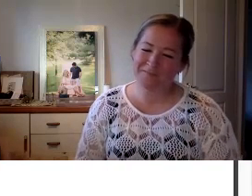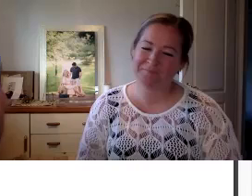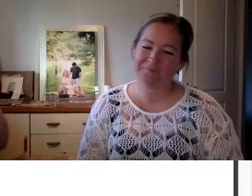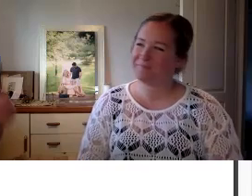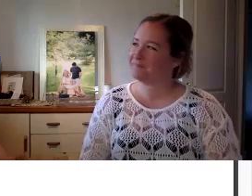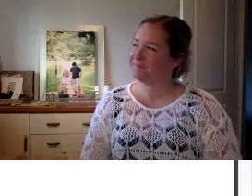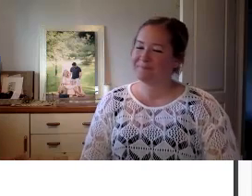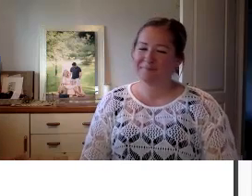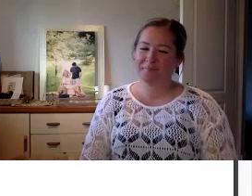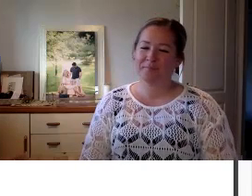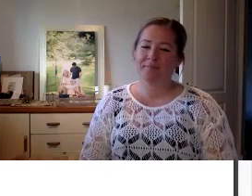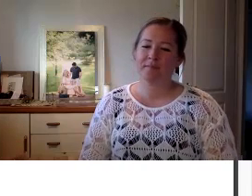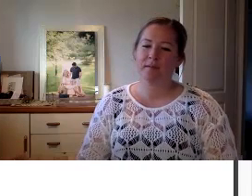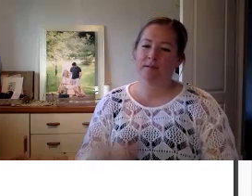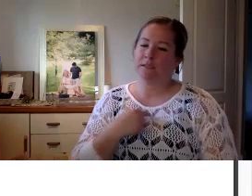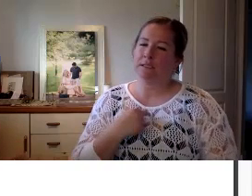Show your expression.